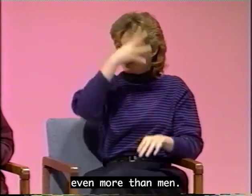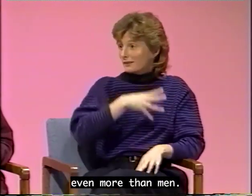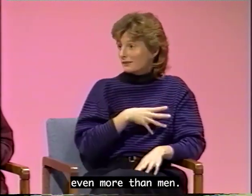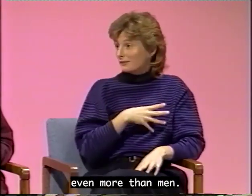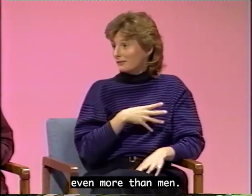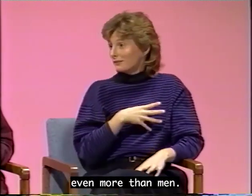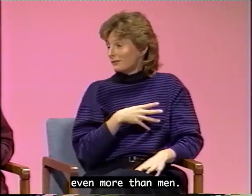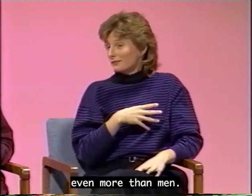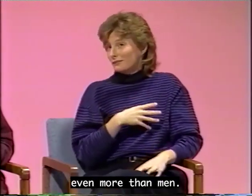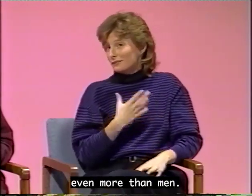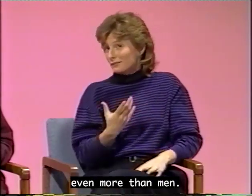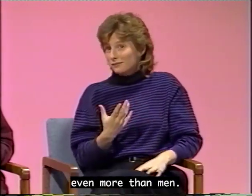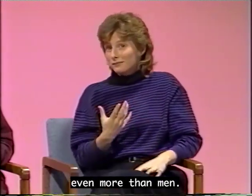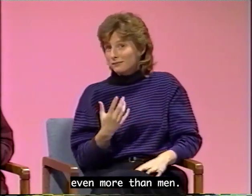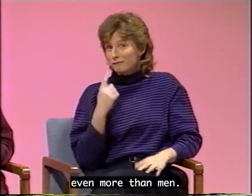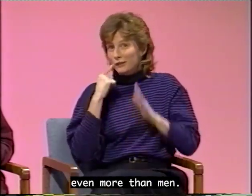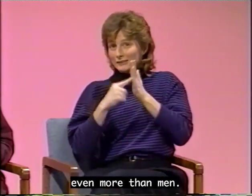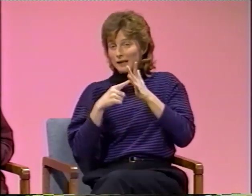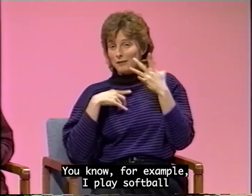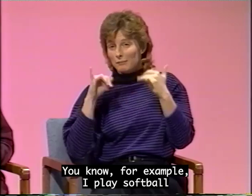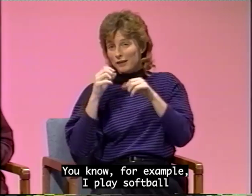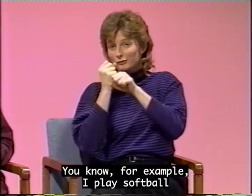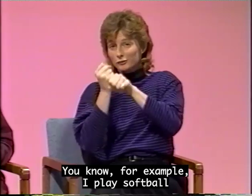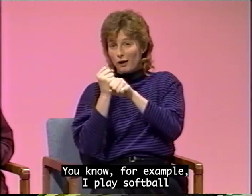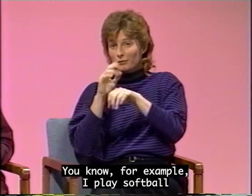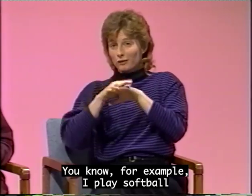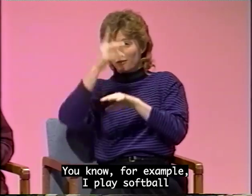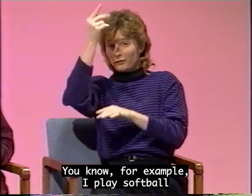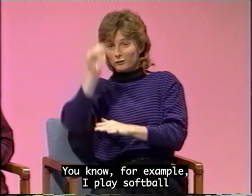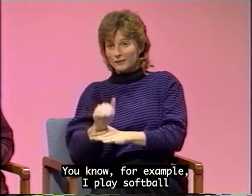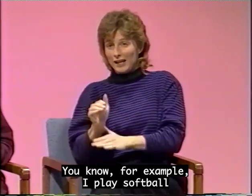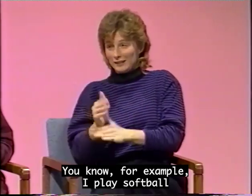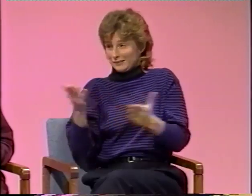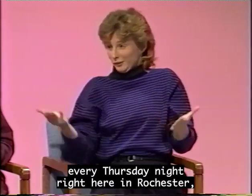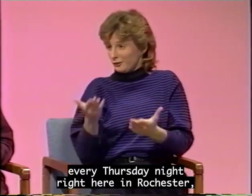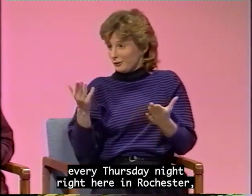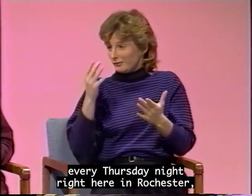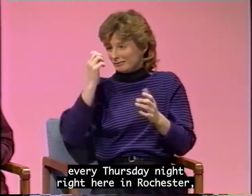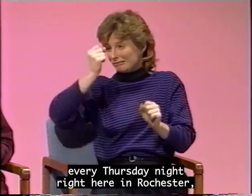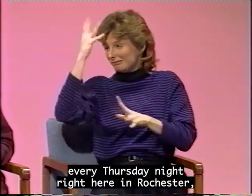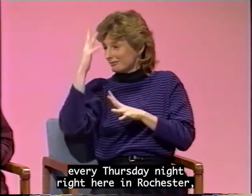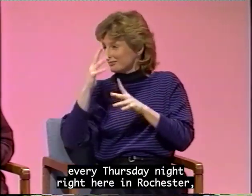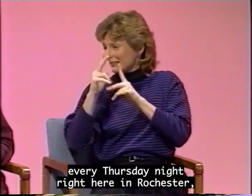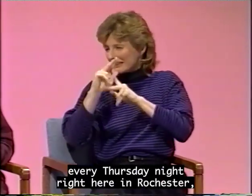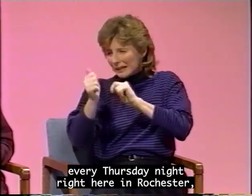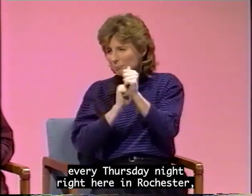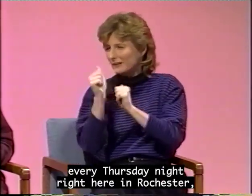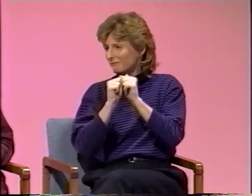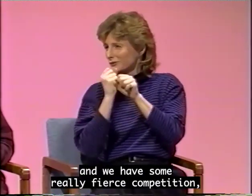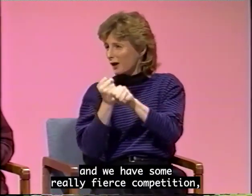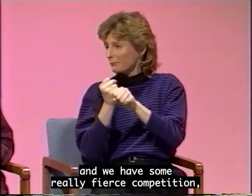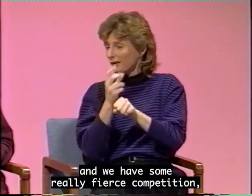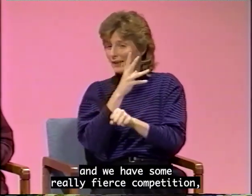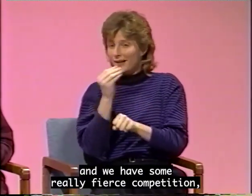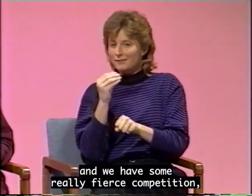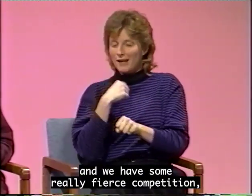even more than men. For example, I play softball every Thursday night right here in Rochester, and we have some really